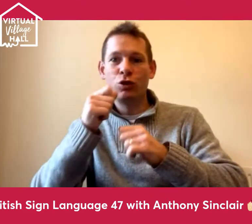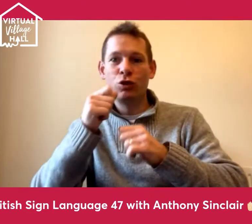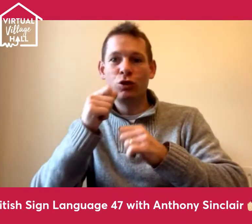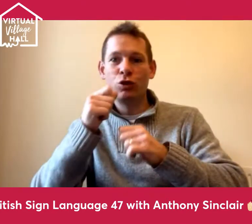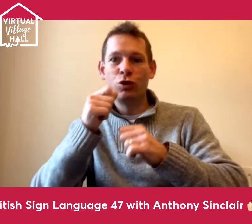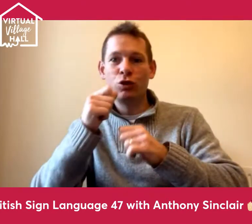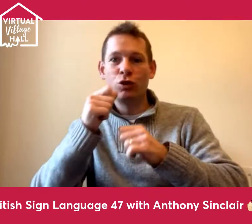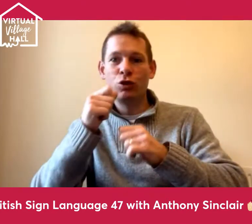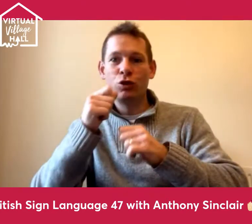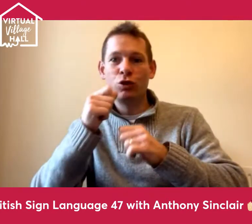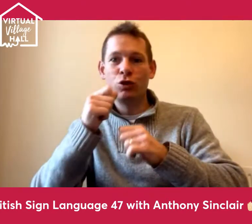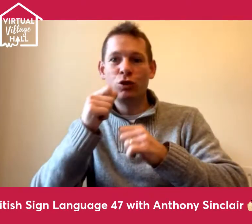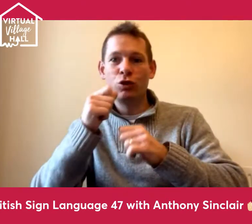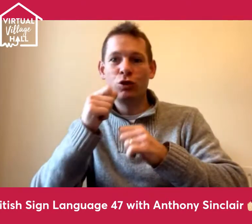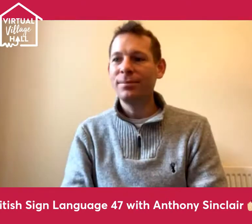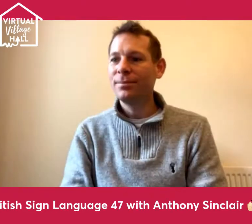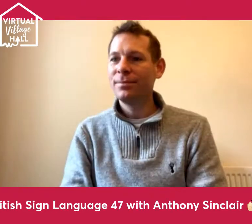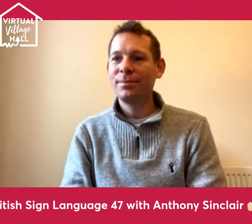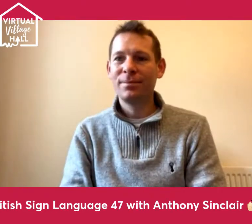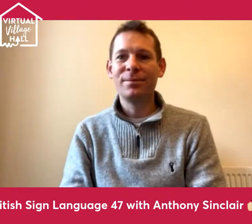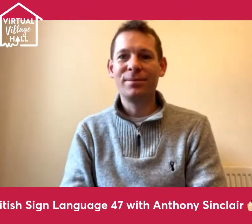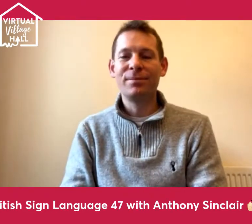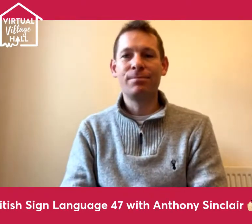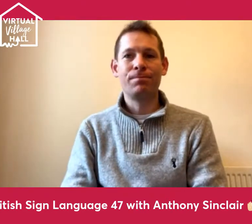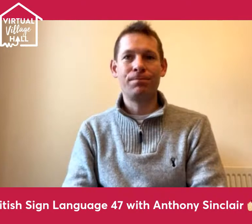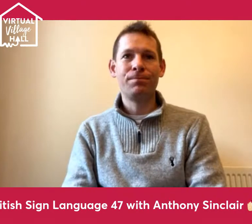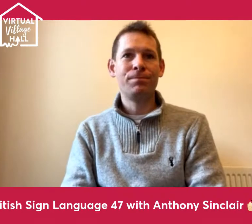but obviously in English the word order is slightly different.